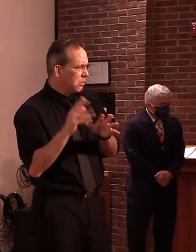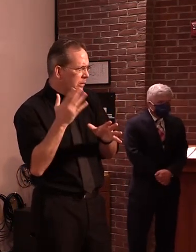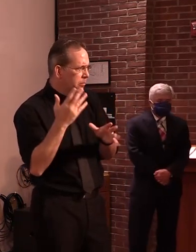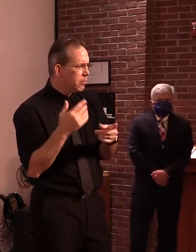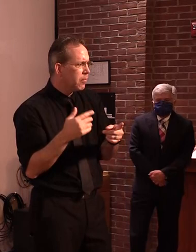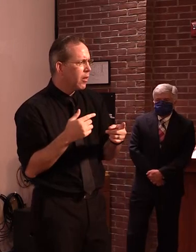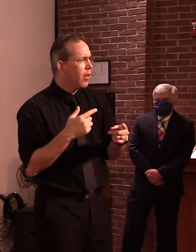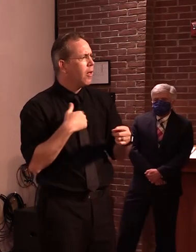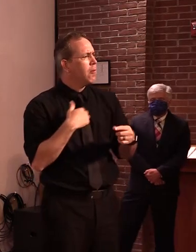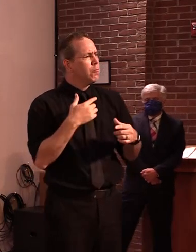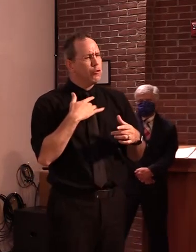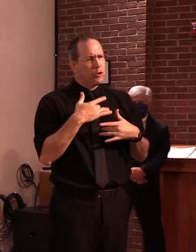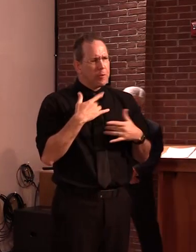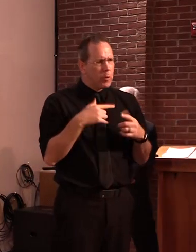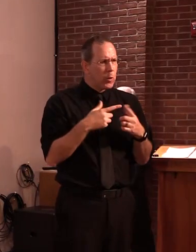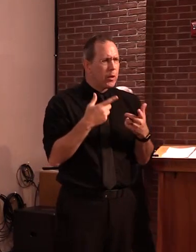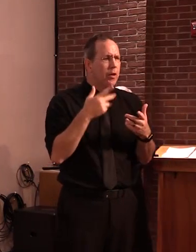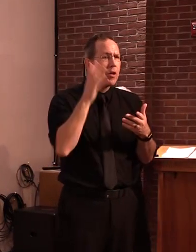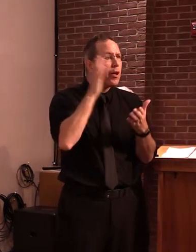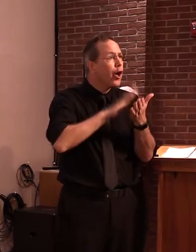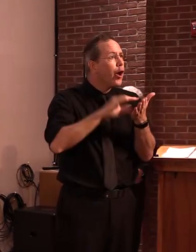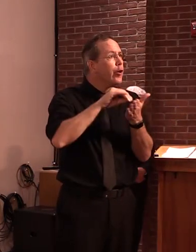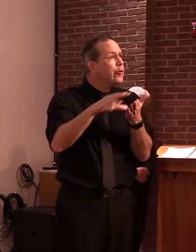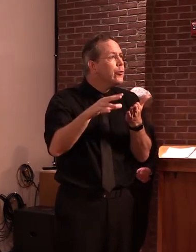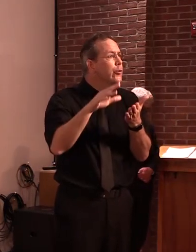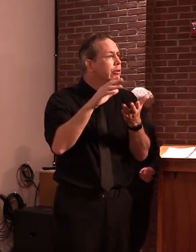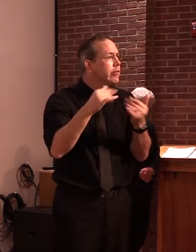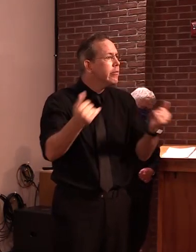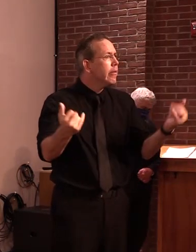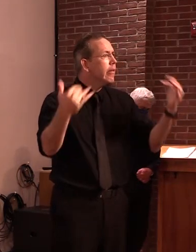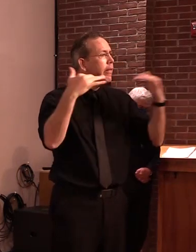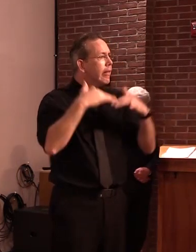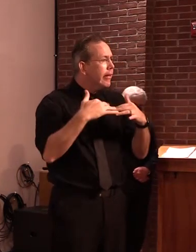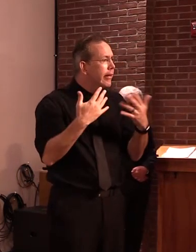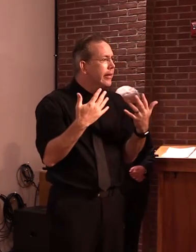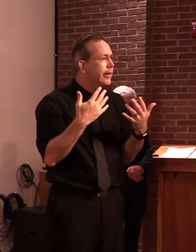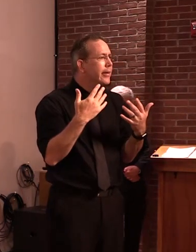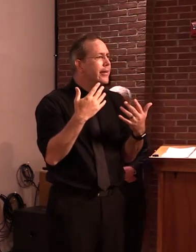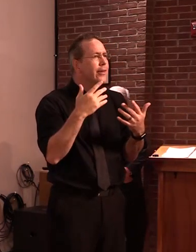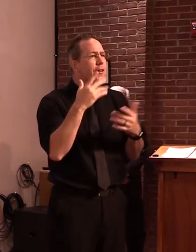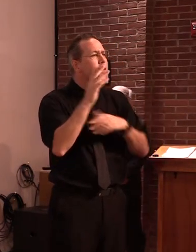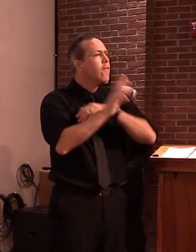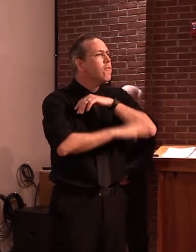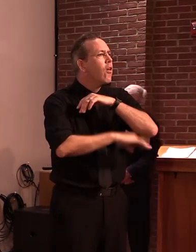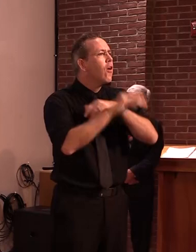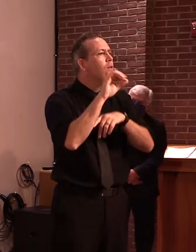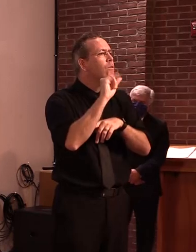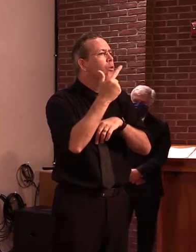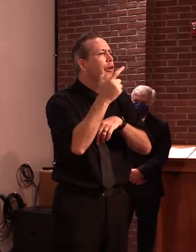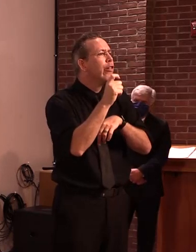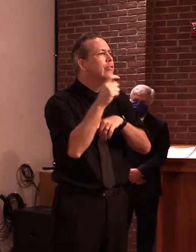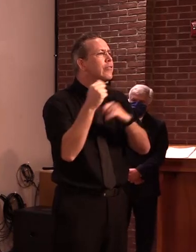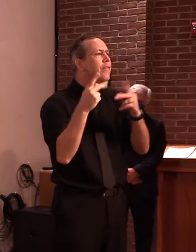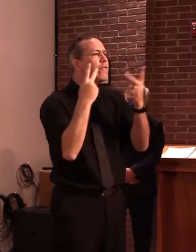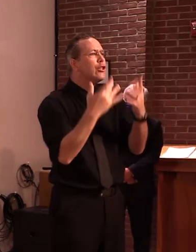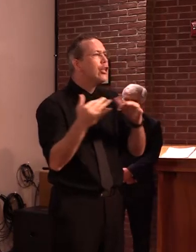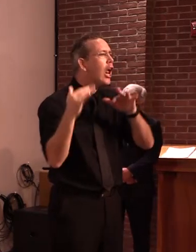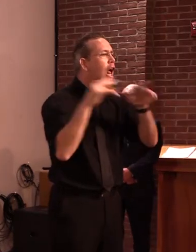as sort of protecting people in Vermont from people coming in from outside? Well, again, I think